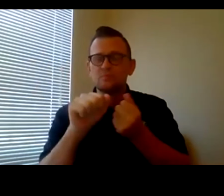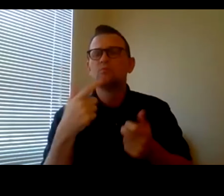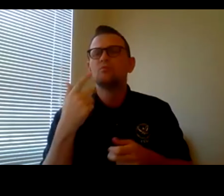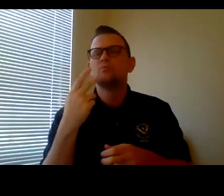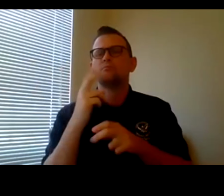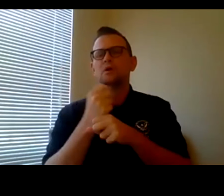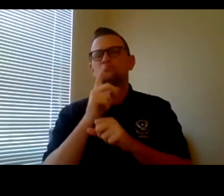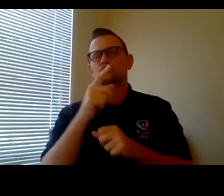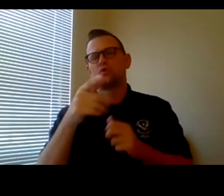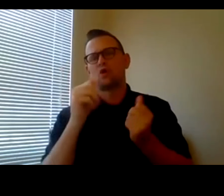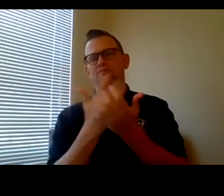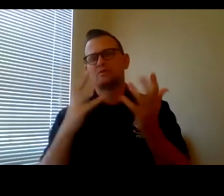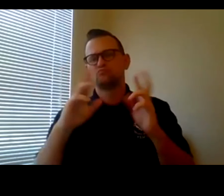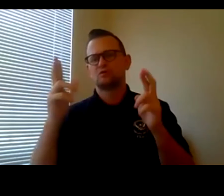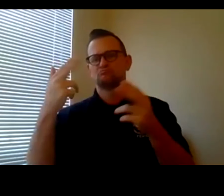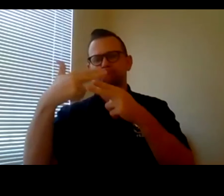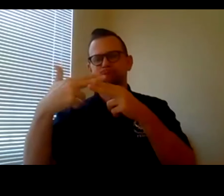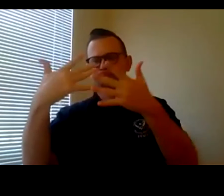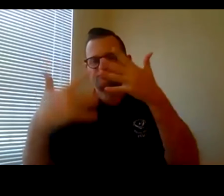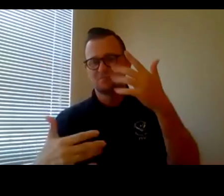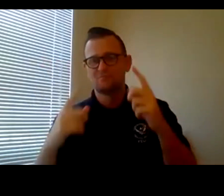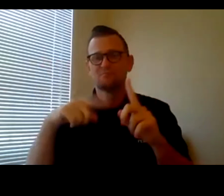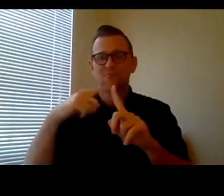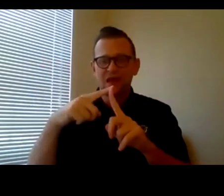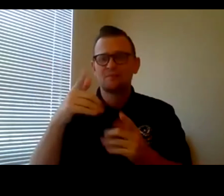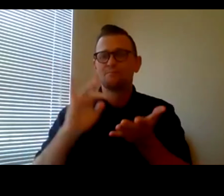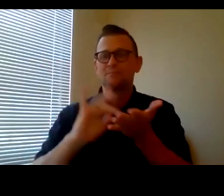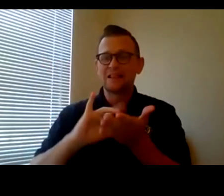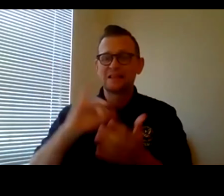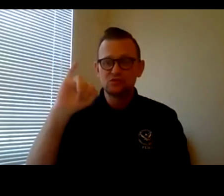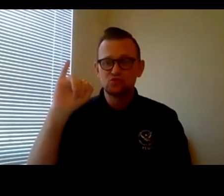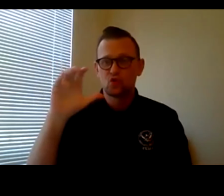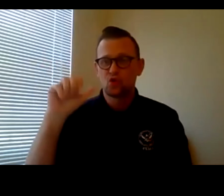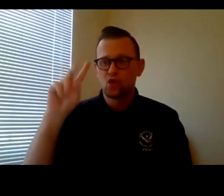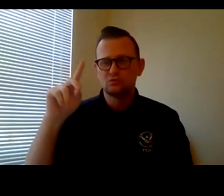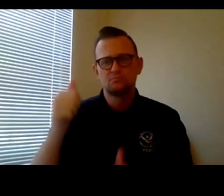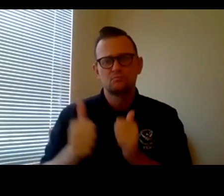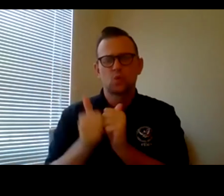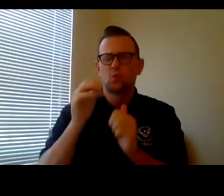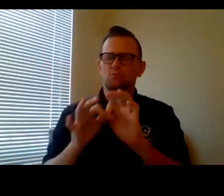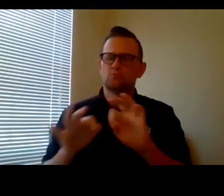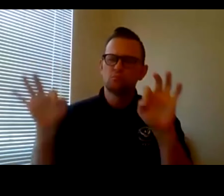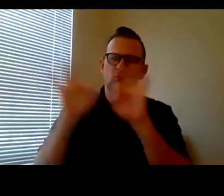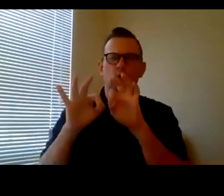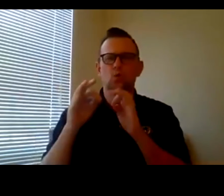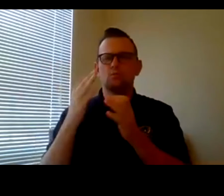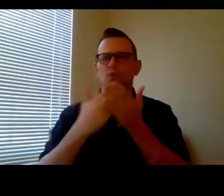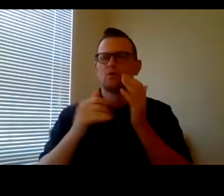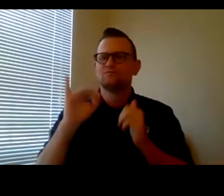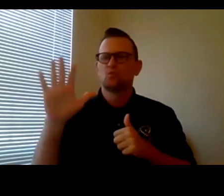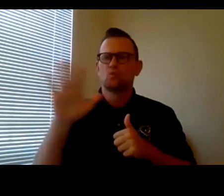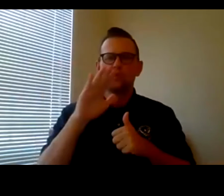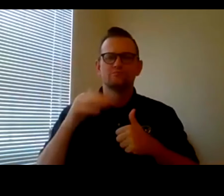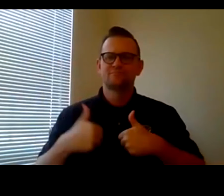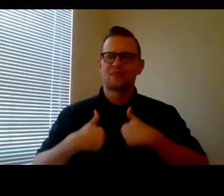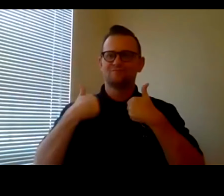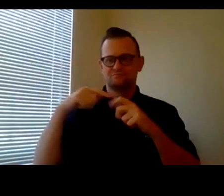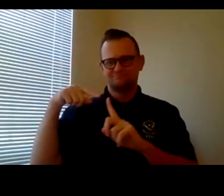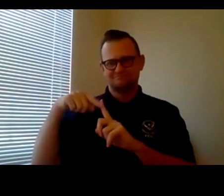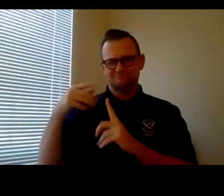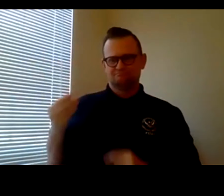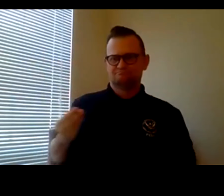want to, you know, have a half-written list that doesn't have everything on it. So make sure you have your insurance card with you. It's